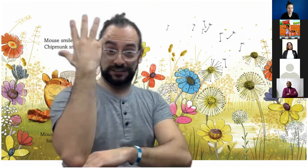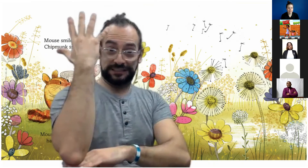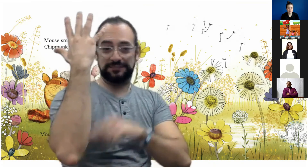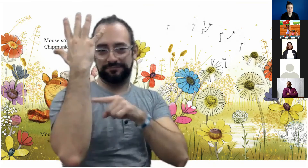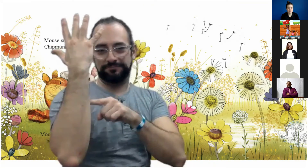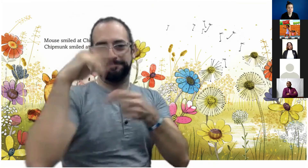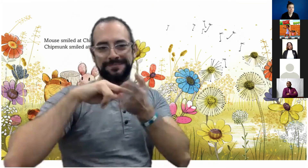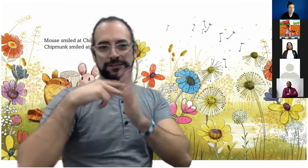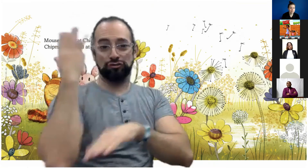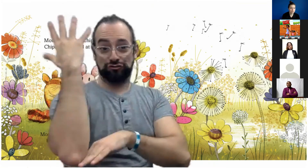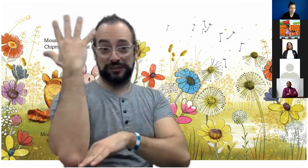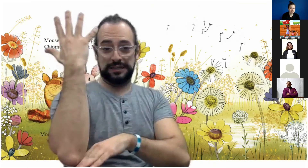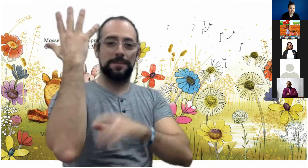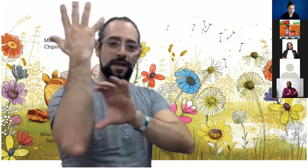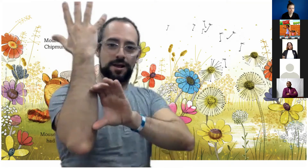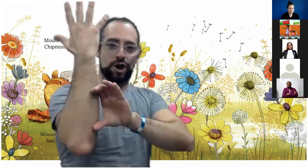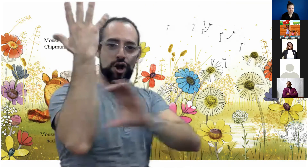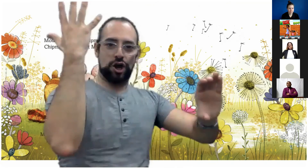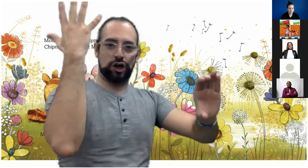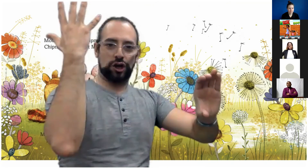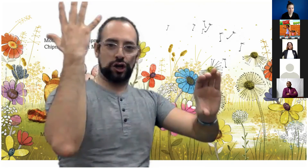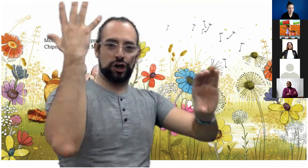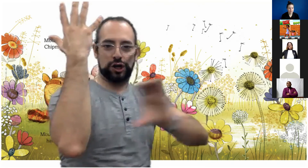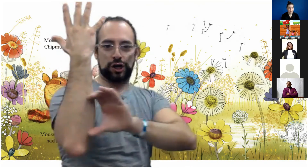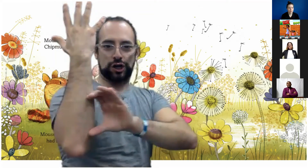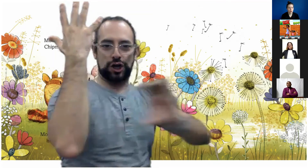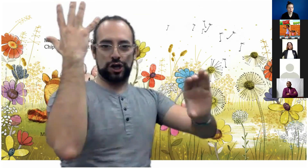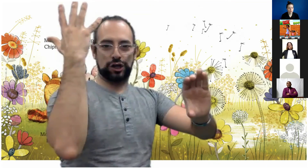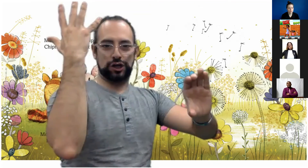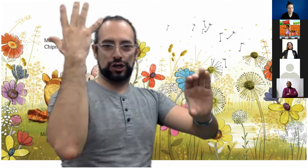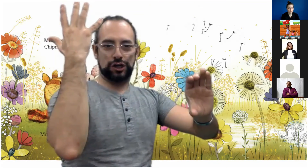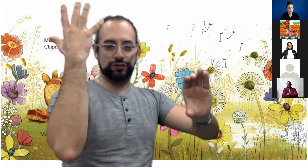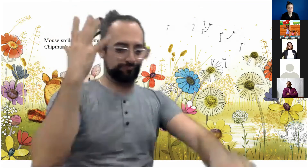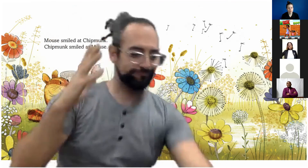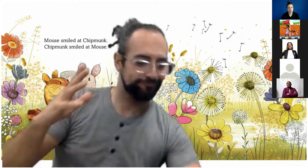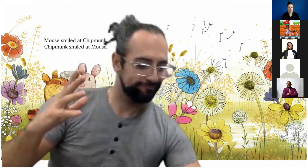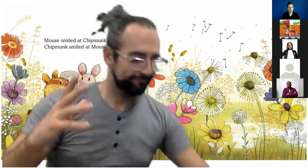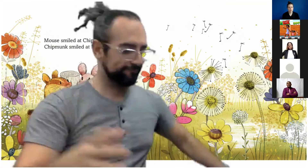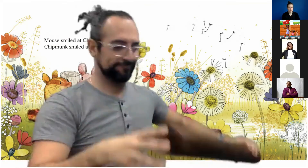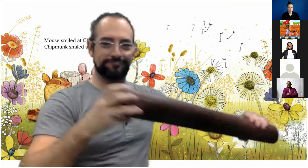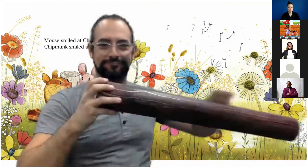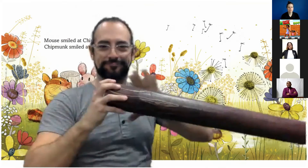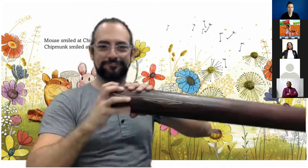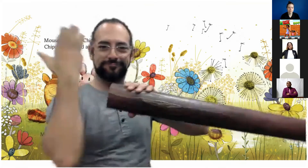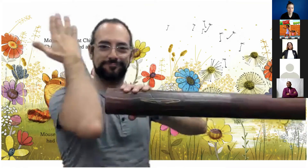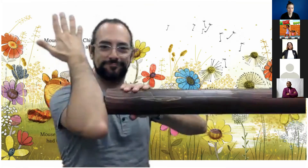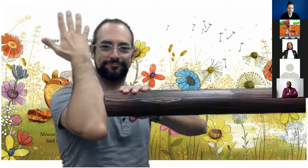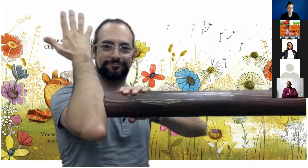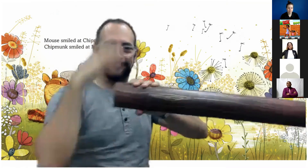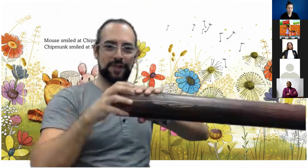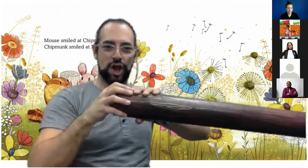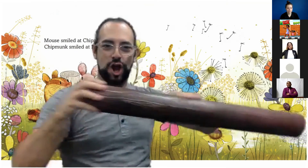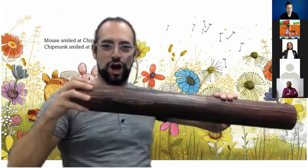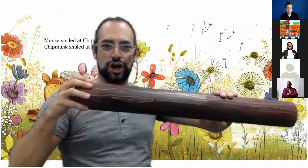it's done like this. So this is the sign for tree. And then log. So we're showing the bit off of the tree.